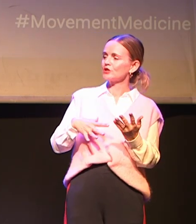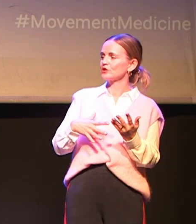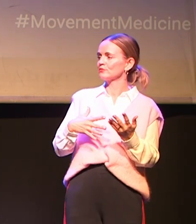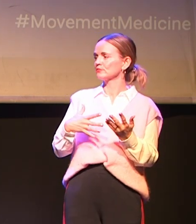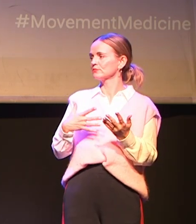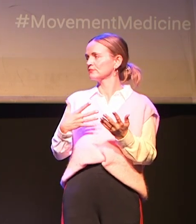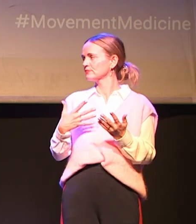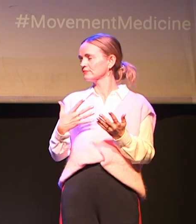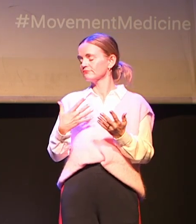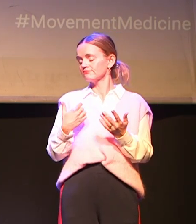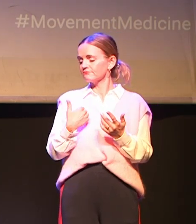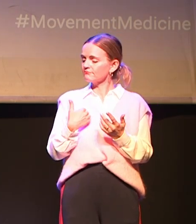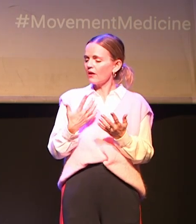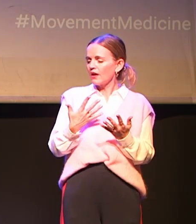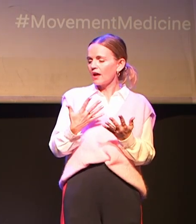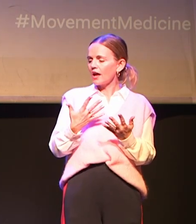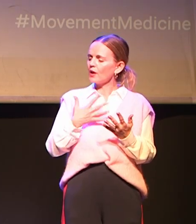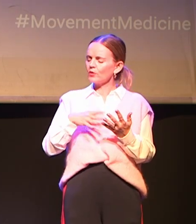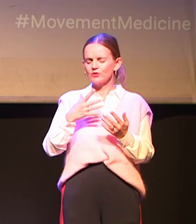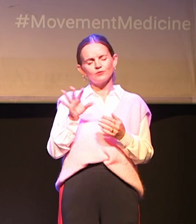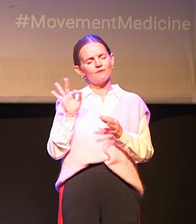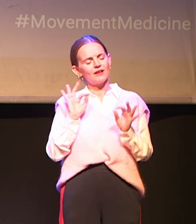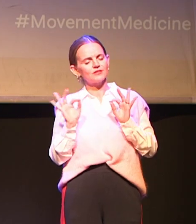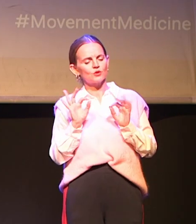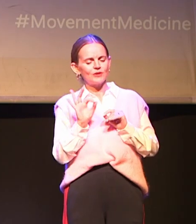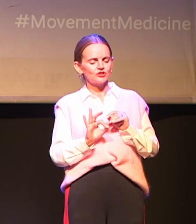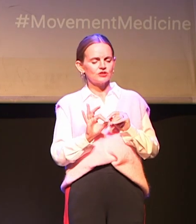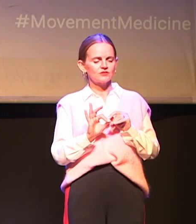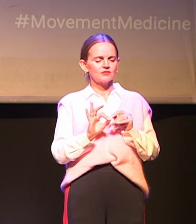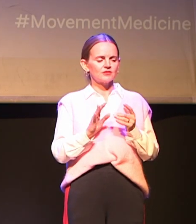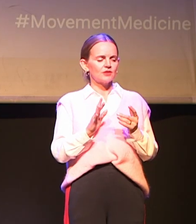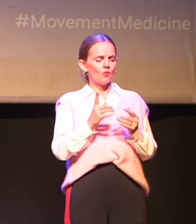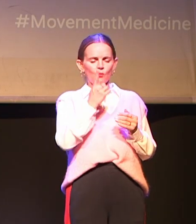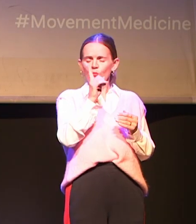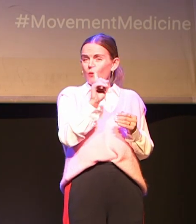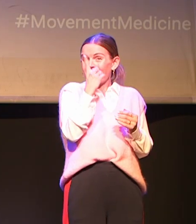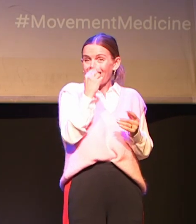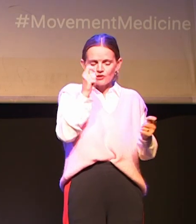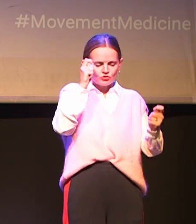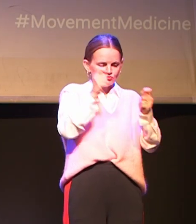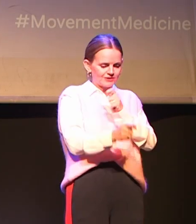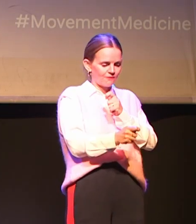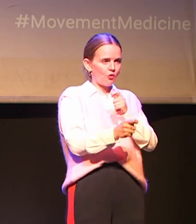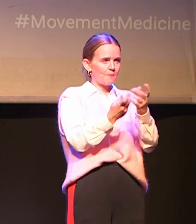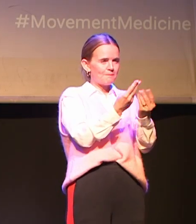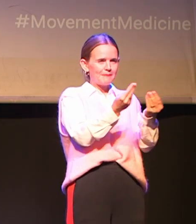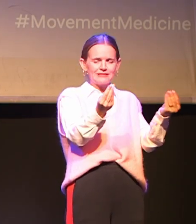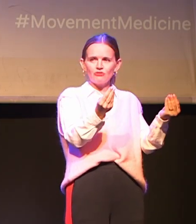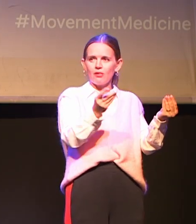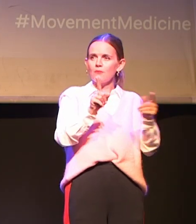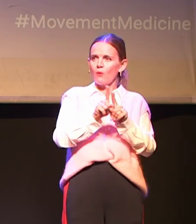myself and you into this question of what can transform not just our material reality but also the spiritual reality in which we live